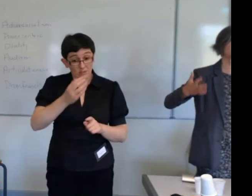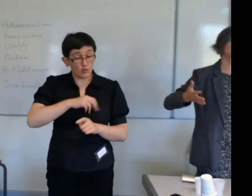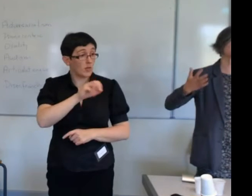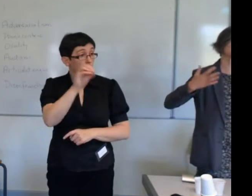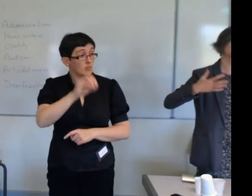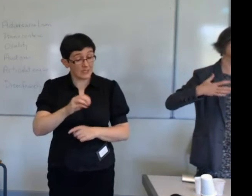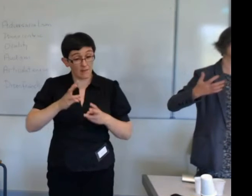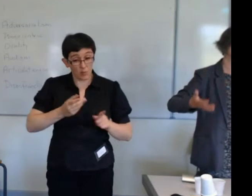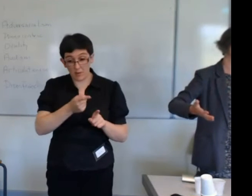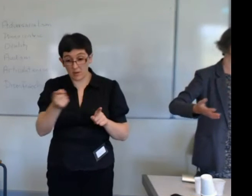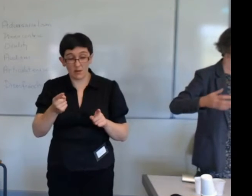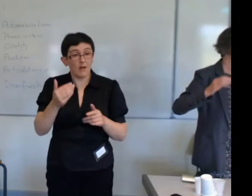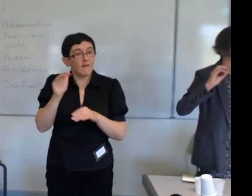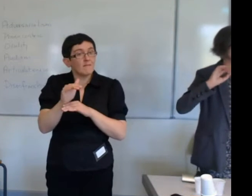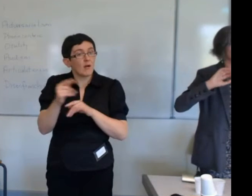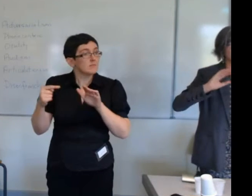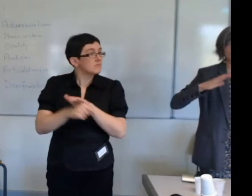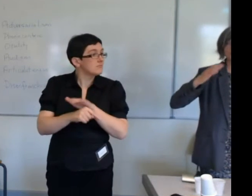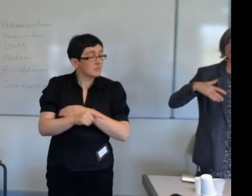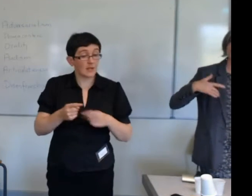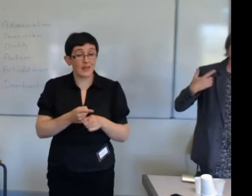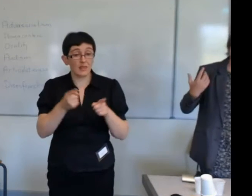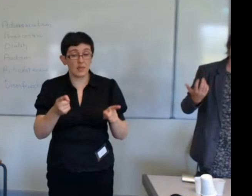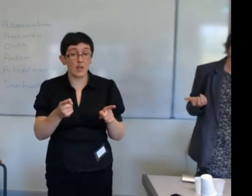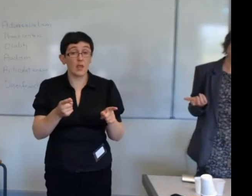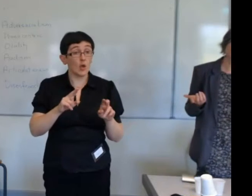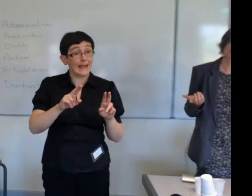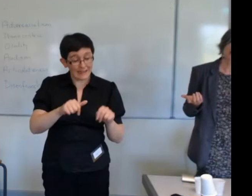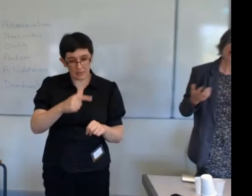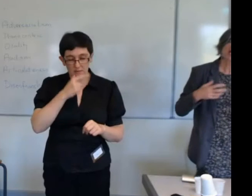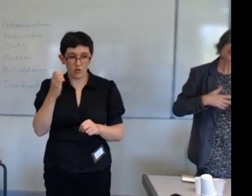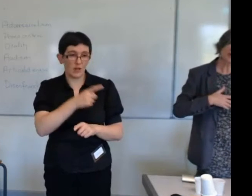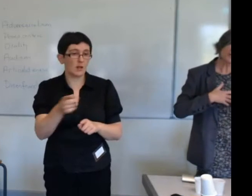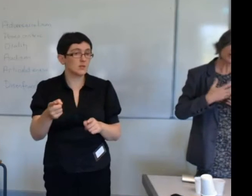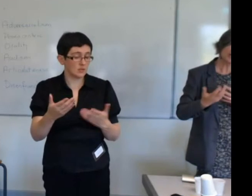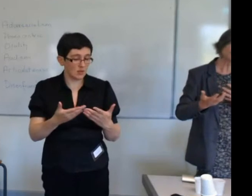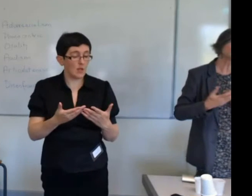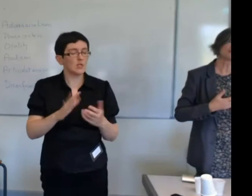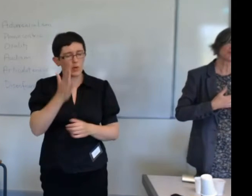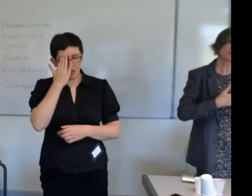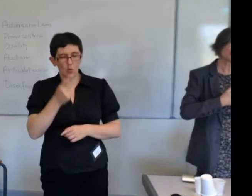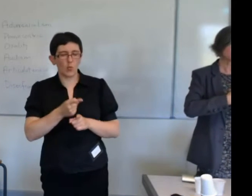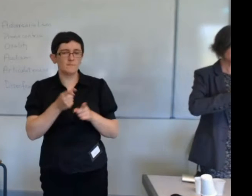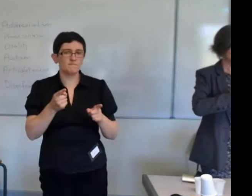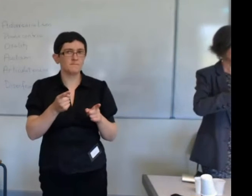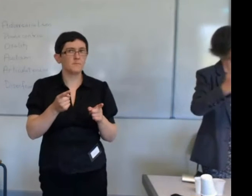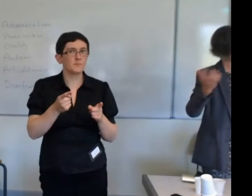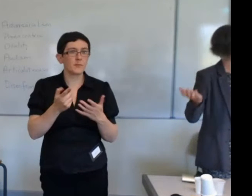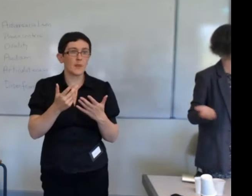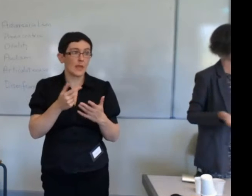that we saw were migrants. And they were women who could speak English. So we knew that there was obviously loads more women out